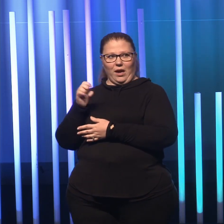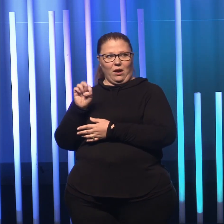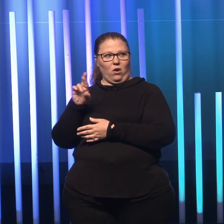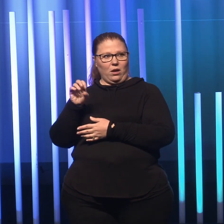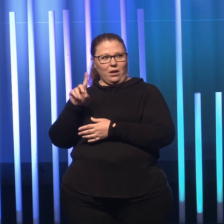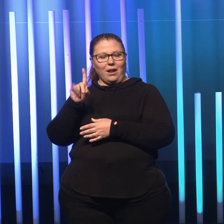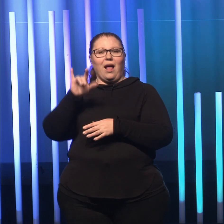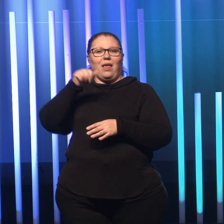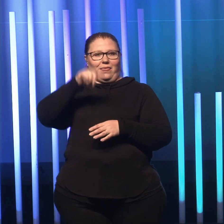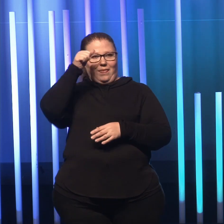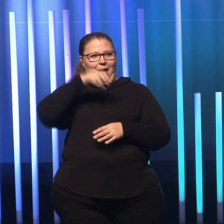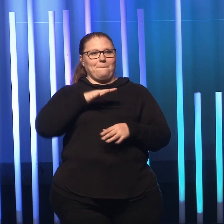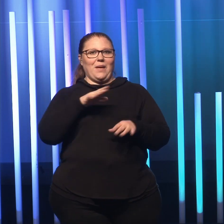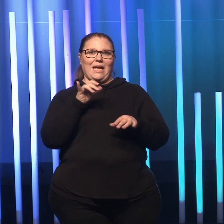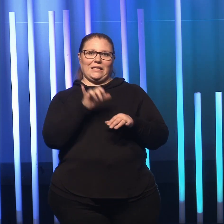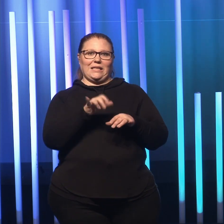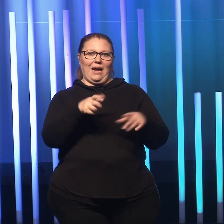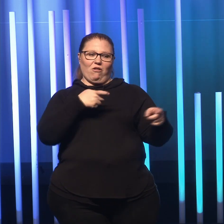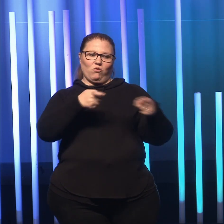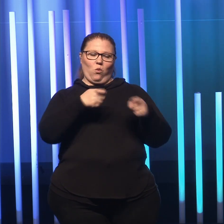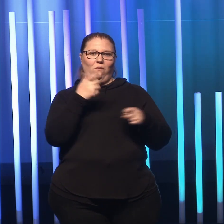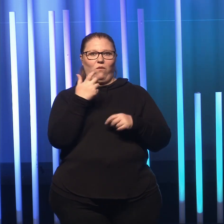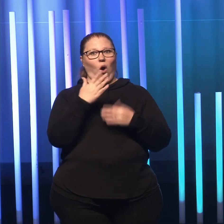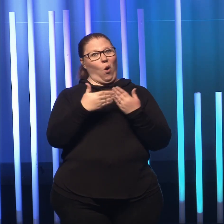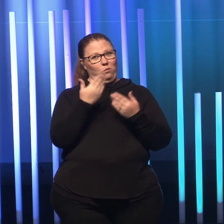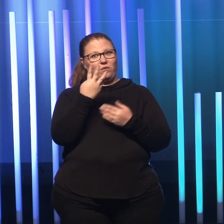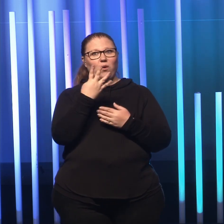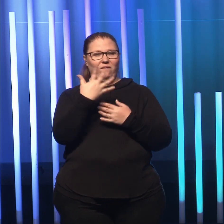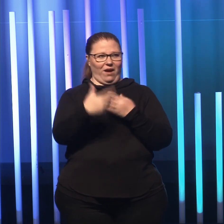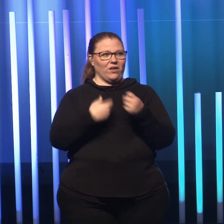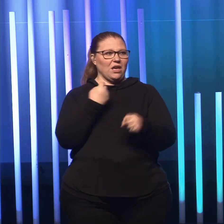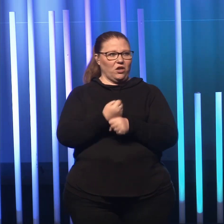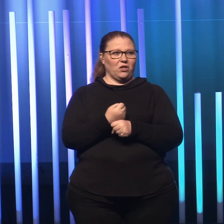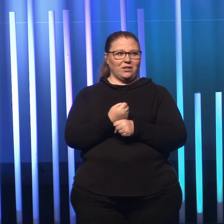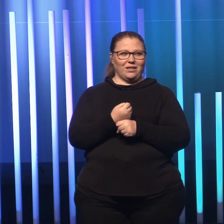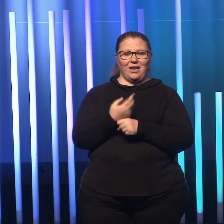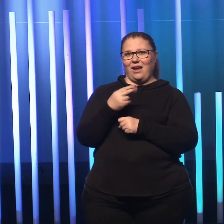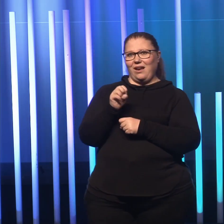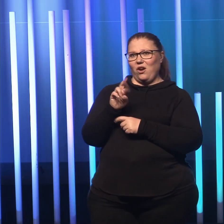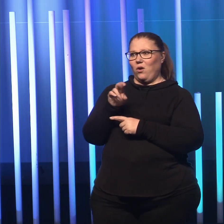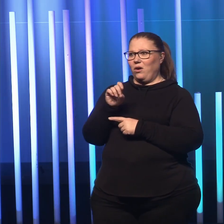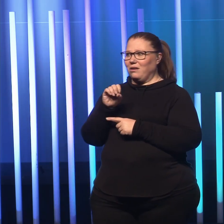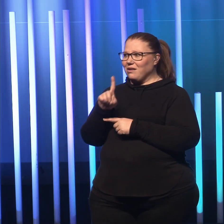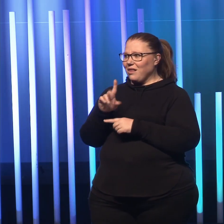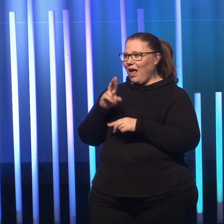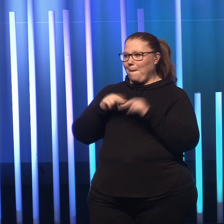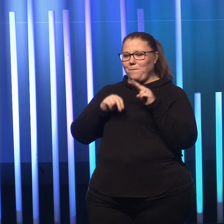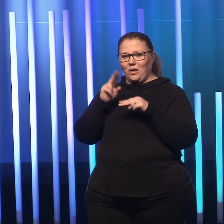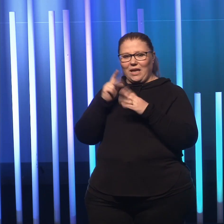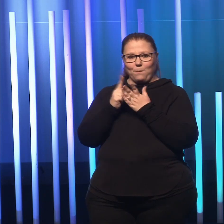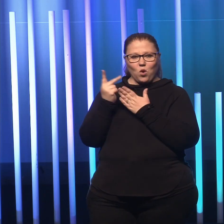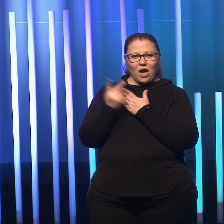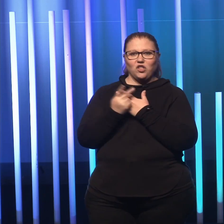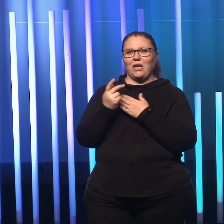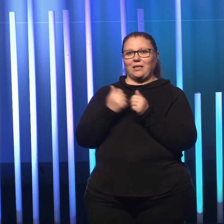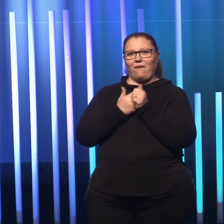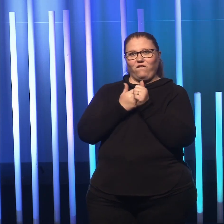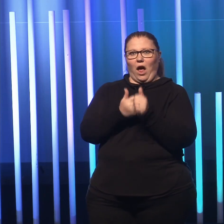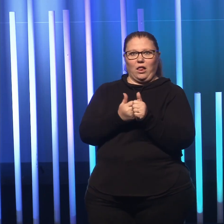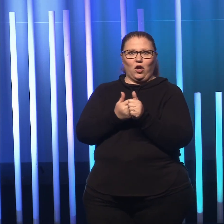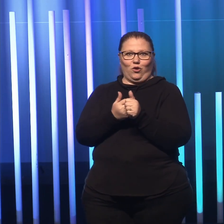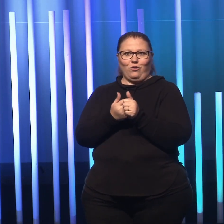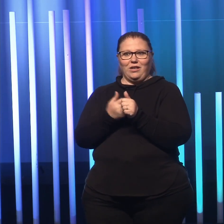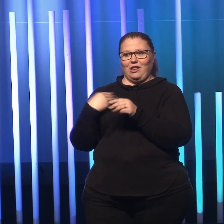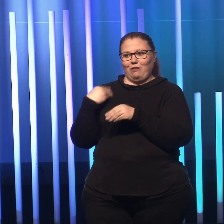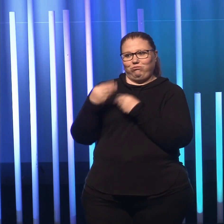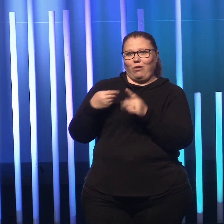for almost 45 years. Herod did all kinds of like building projects, kind of followed in his dad's footsteps. One